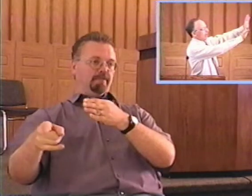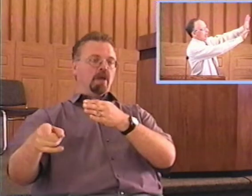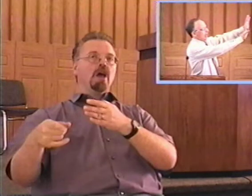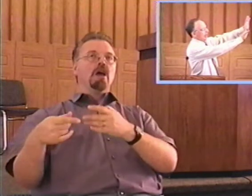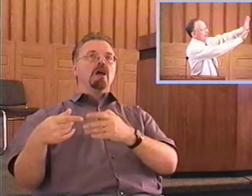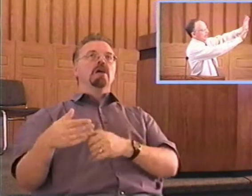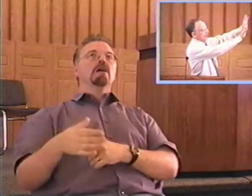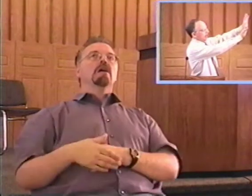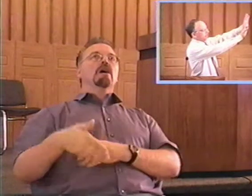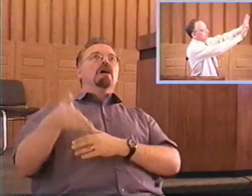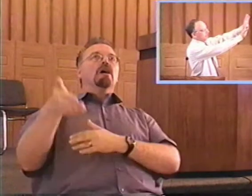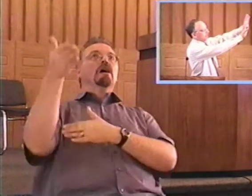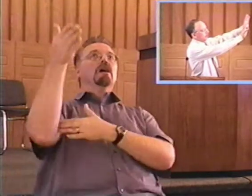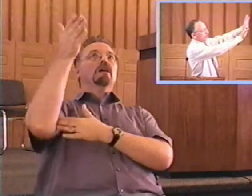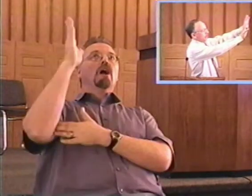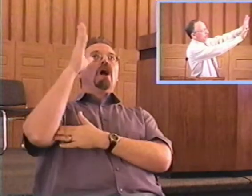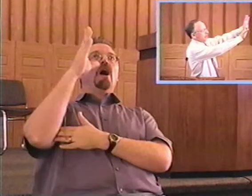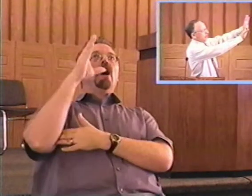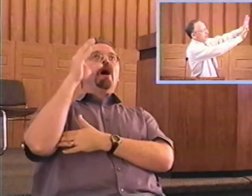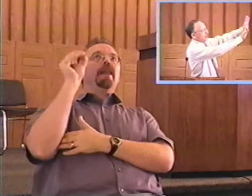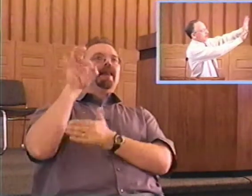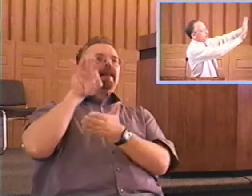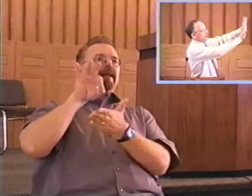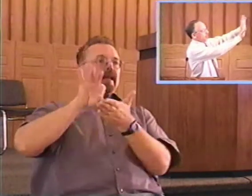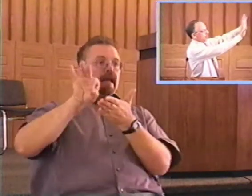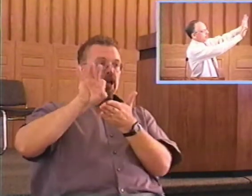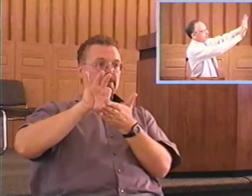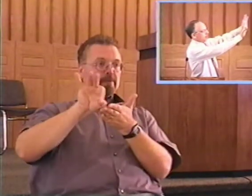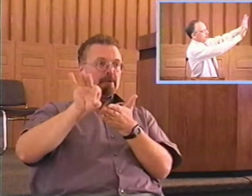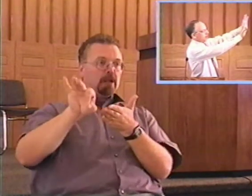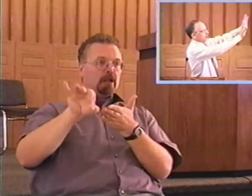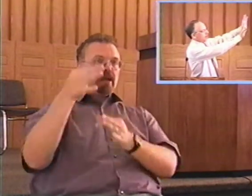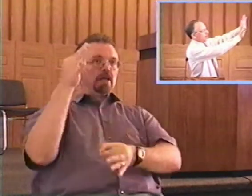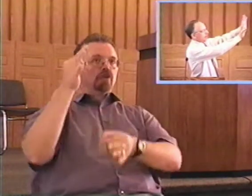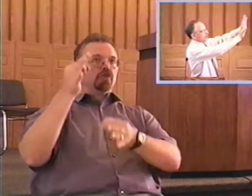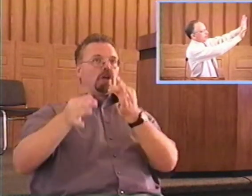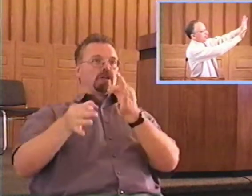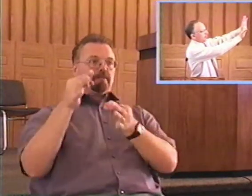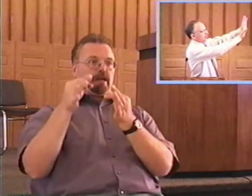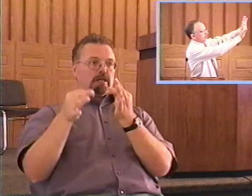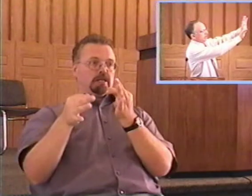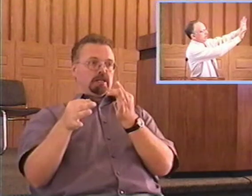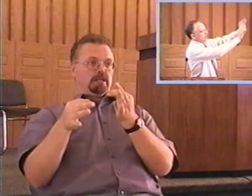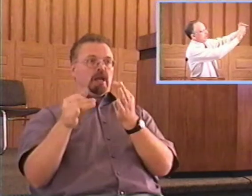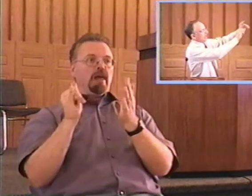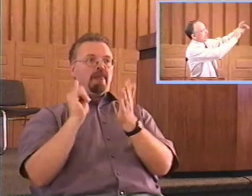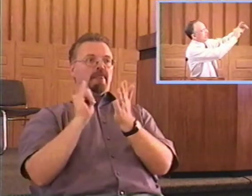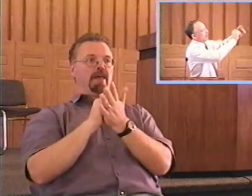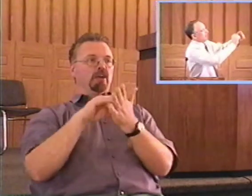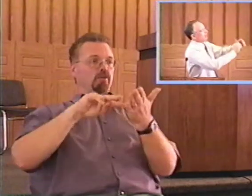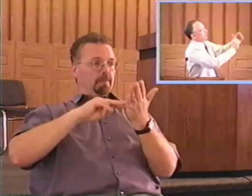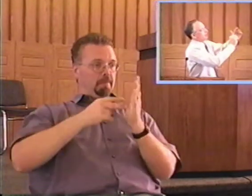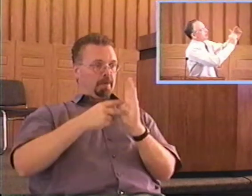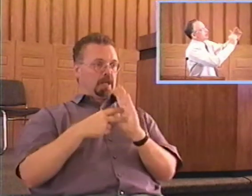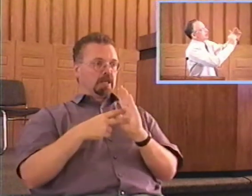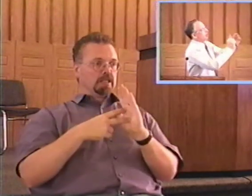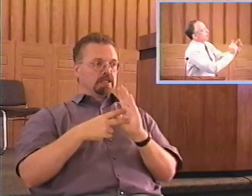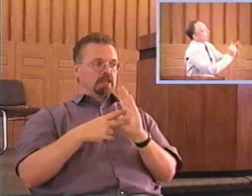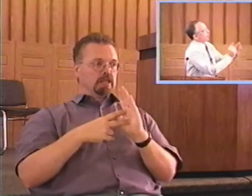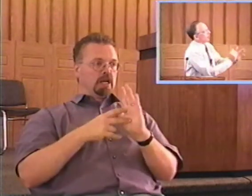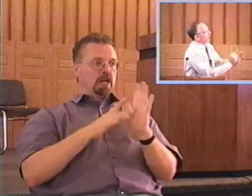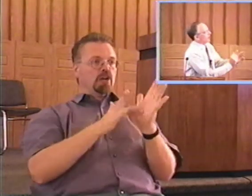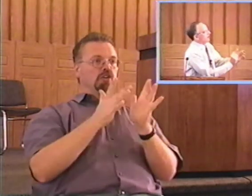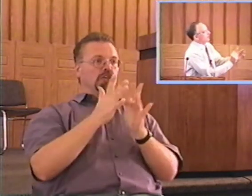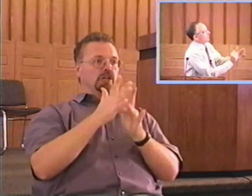God and accountability and judgment. That's what it means. He lived